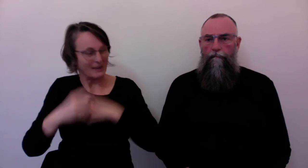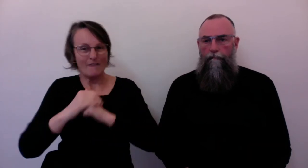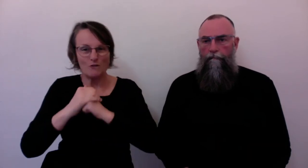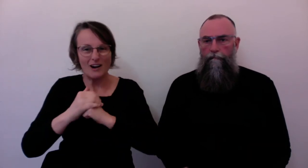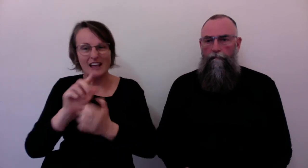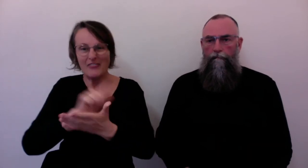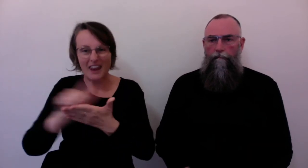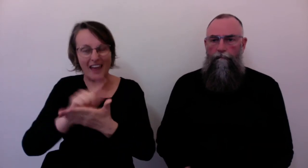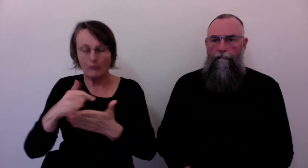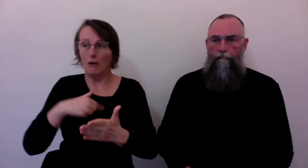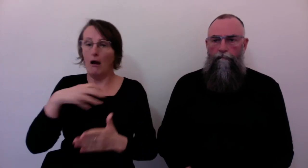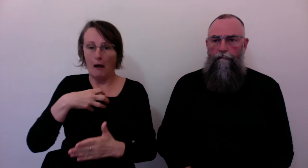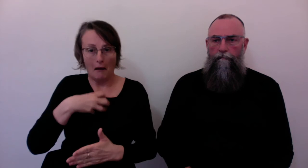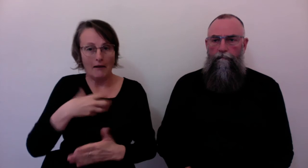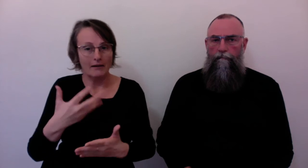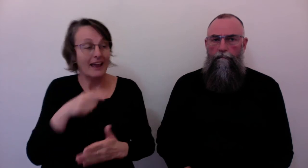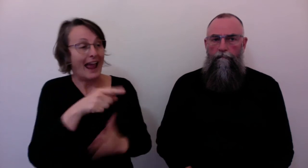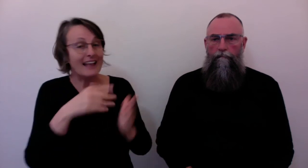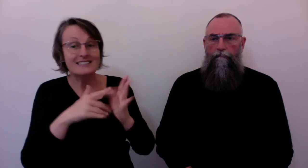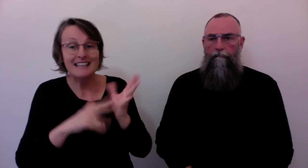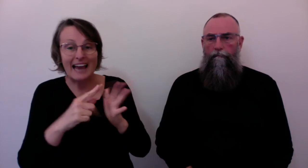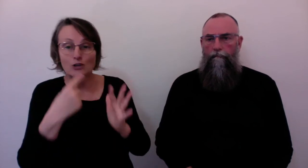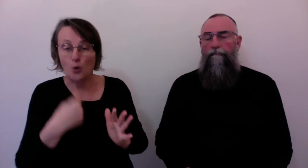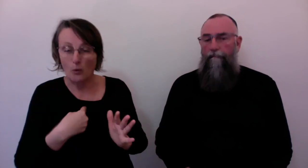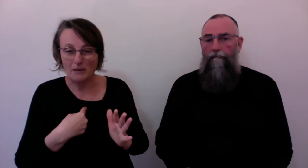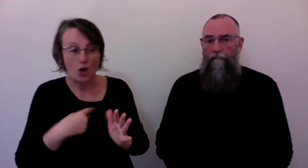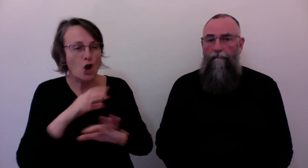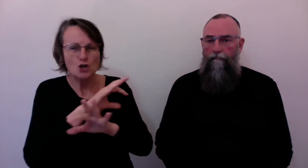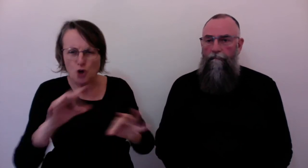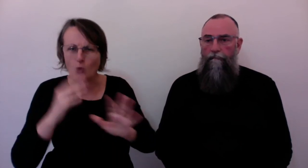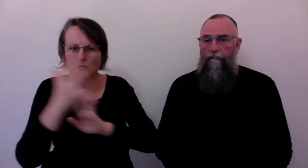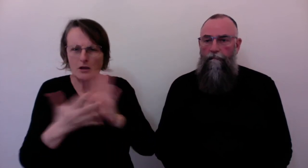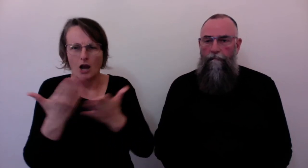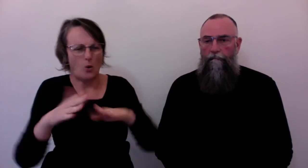me. And he said, don't do the sign on stage. It's like